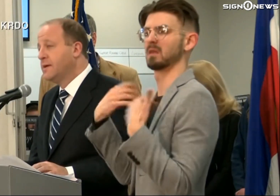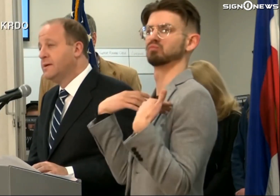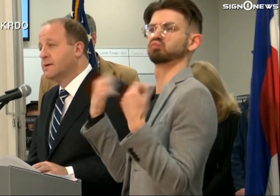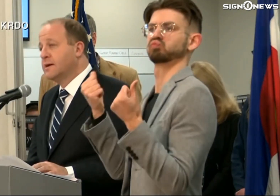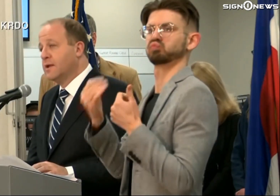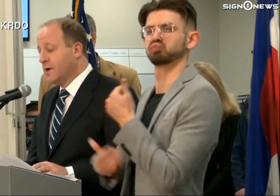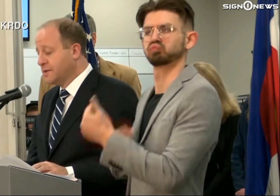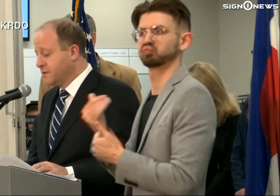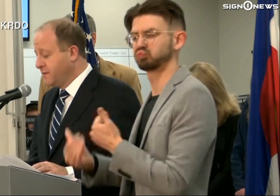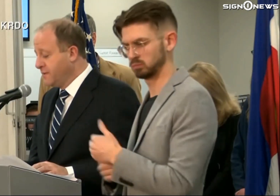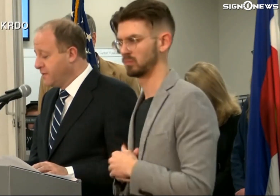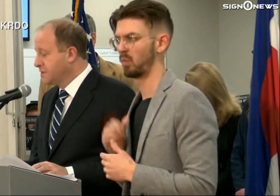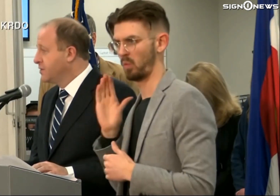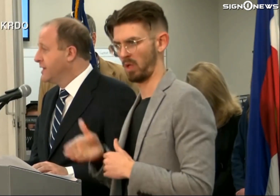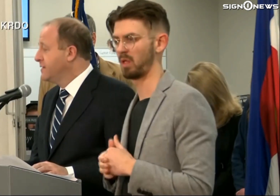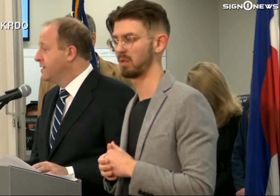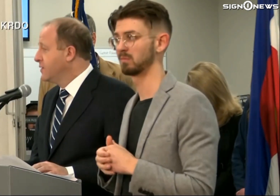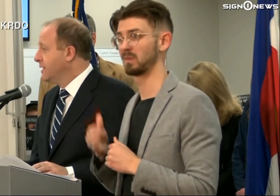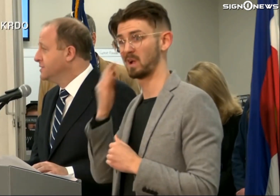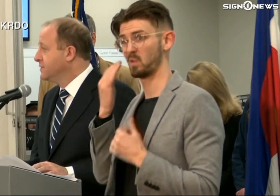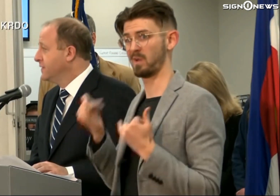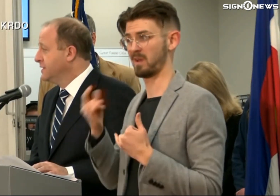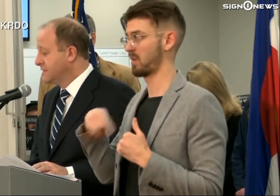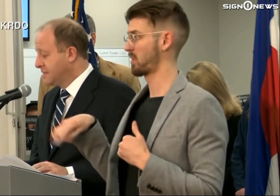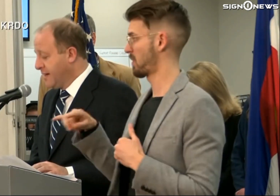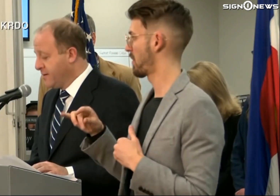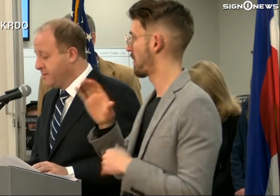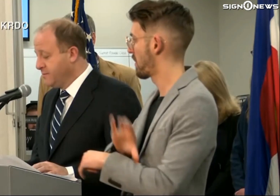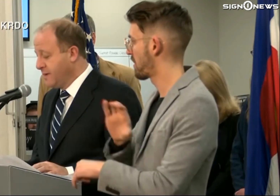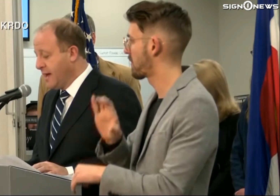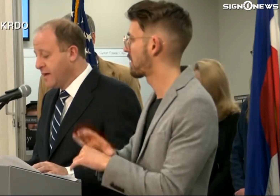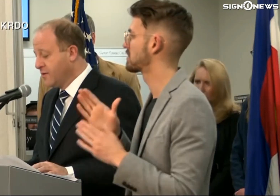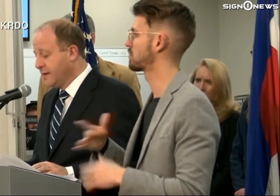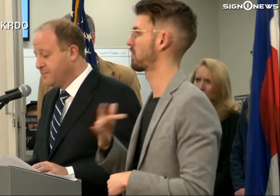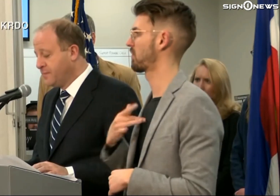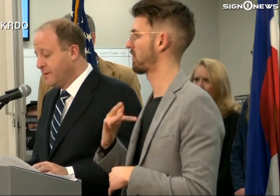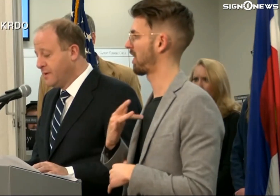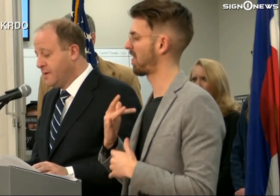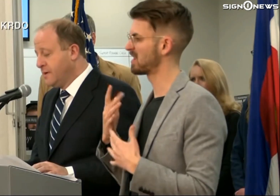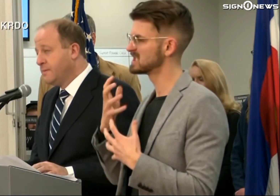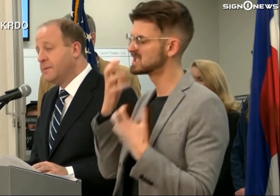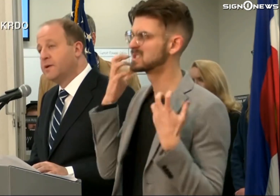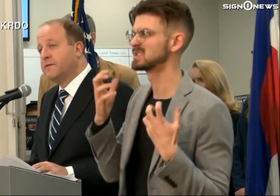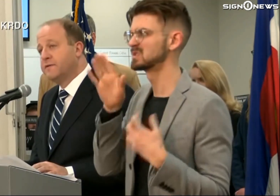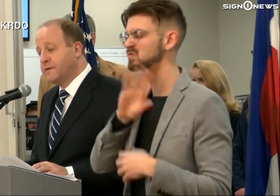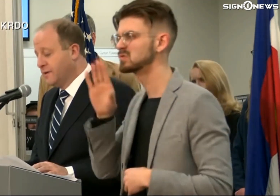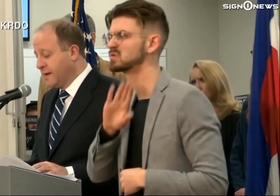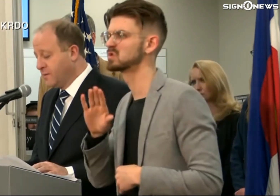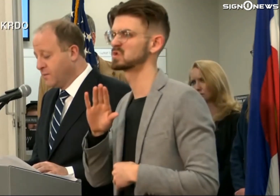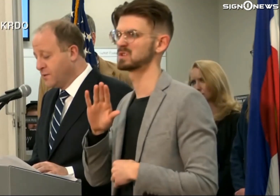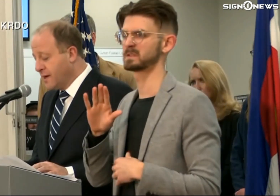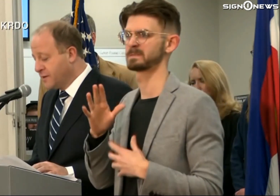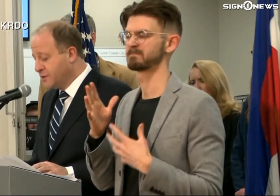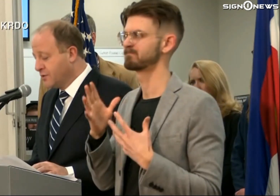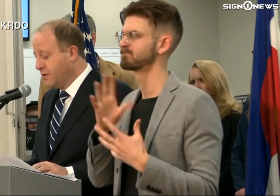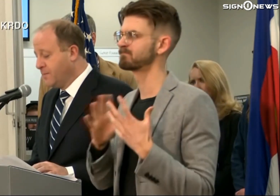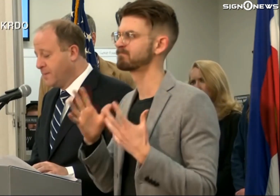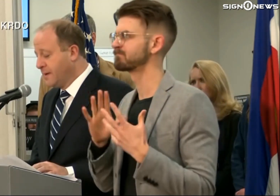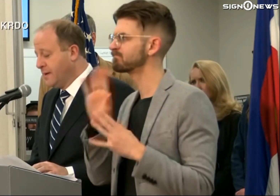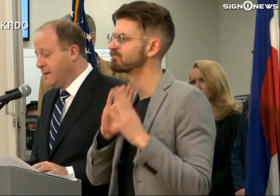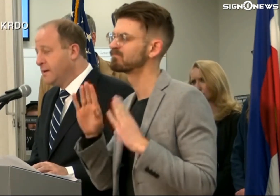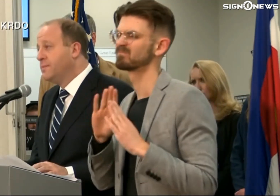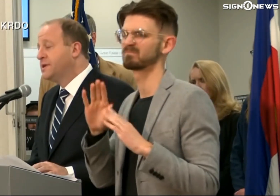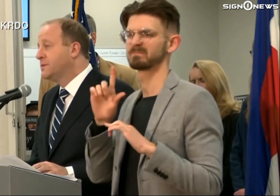time, Coloradans are feeling frustrated. Coloradans are feeling scared, angry. People often feel like they're not in